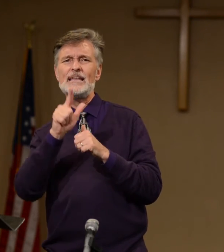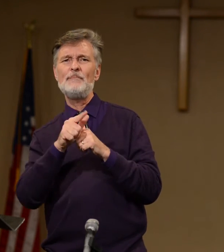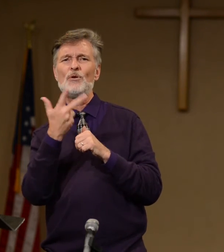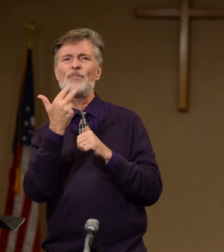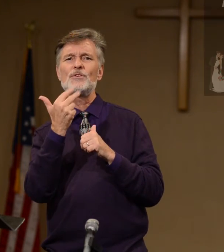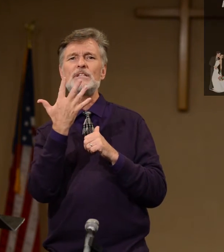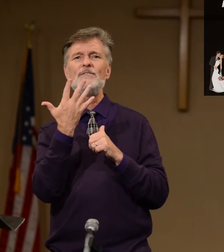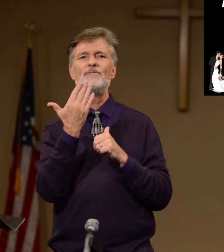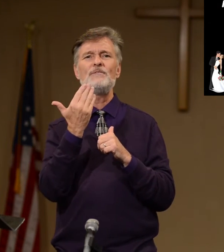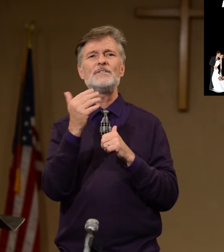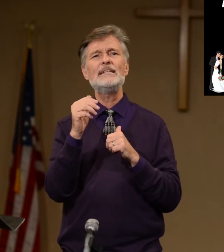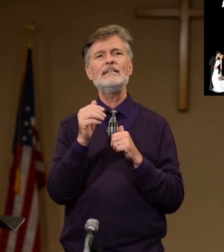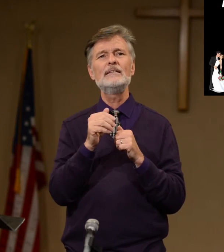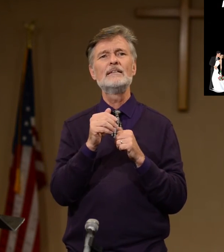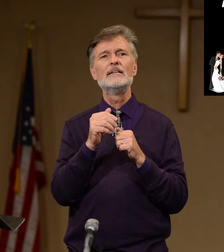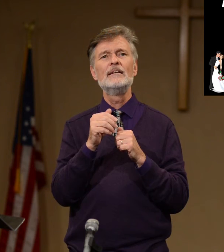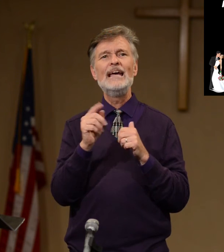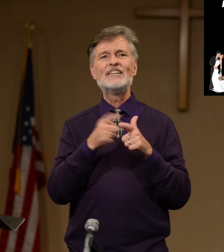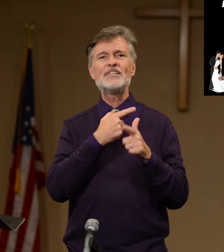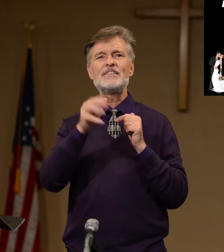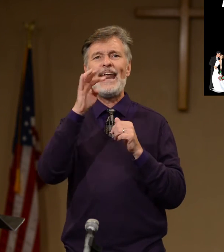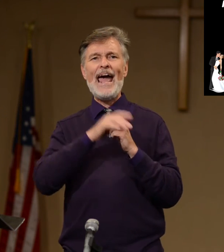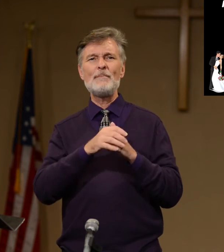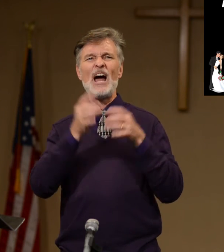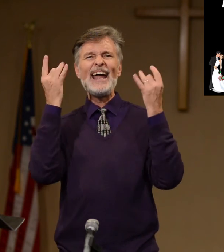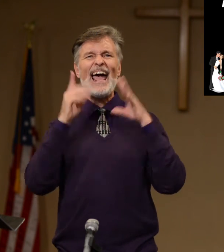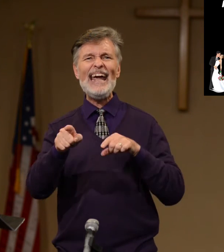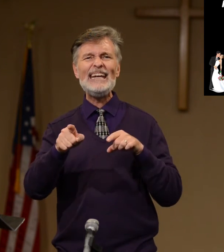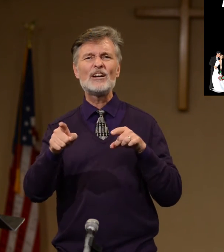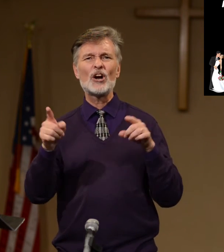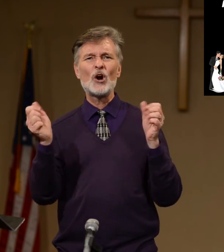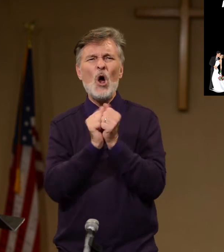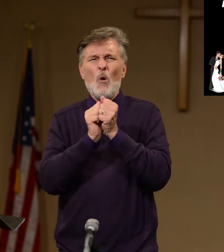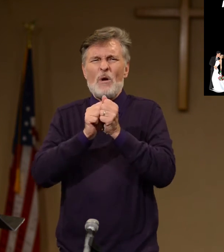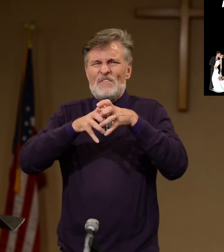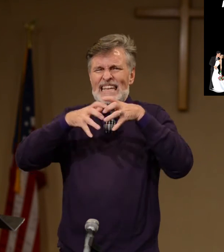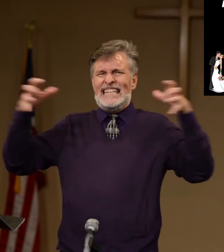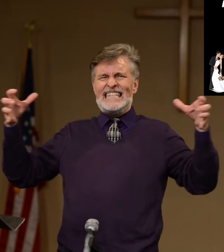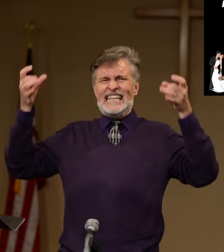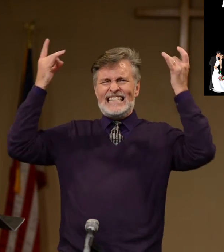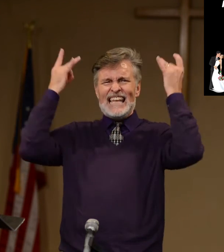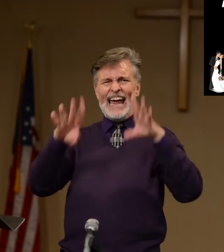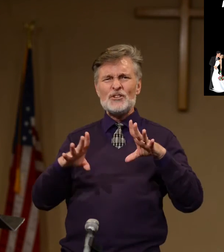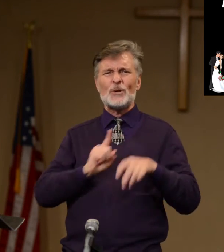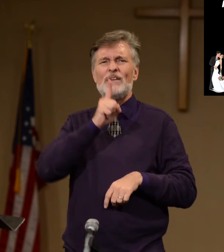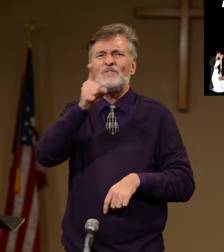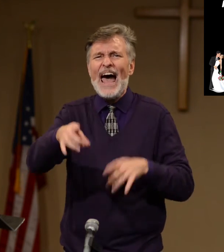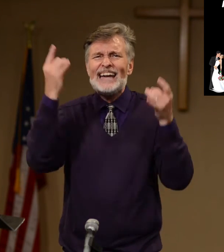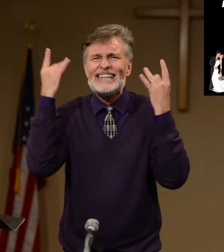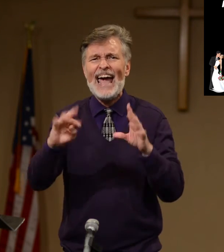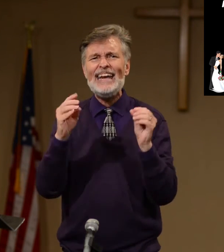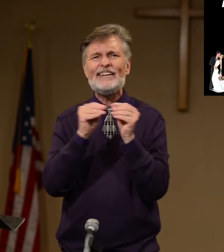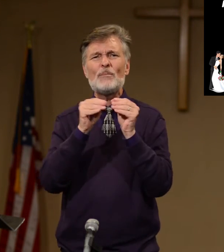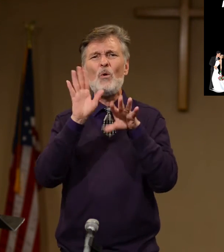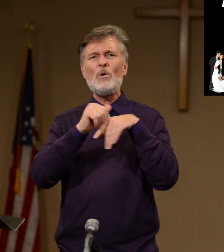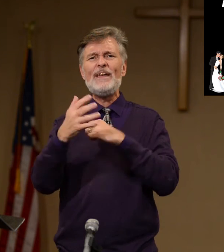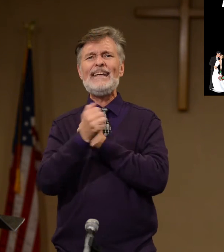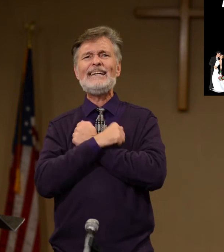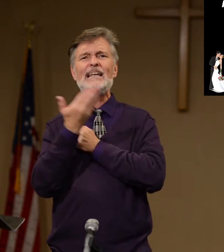2 Samuel 13:15? It says that Amnon hated her with intense hatred. In fact, he hated her more than he had